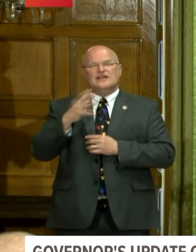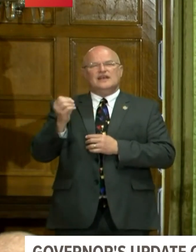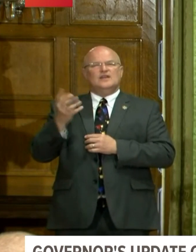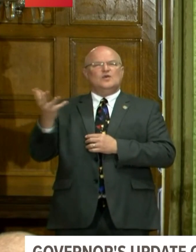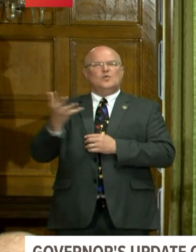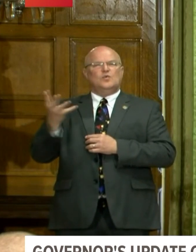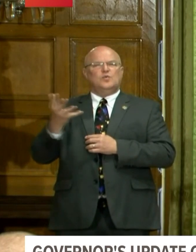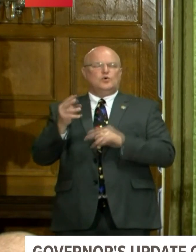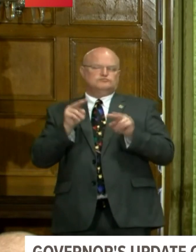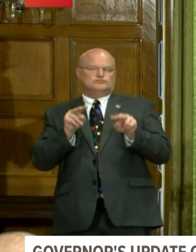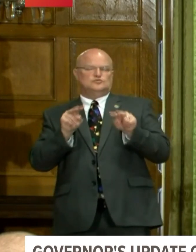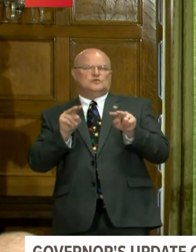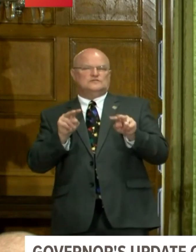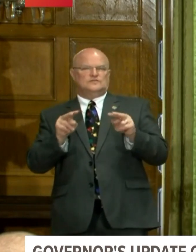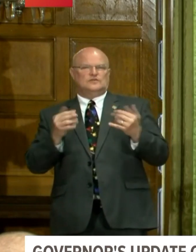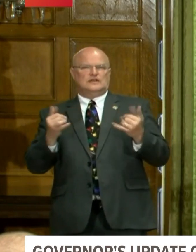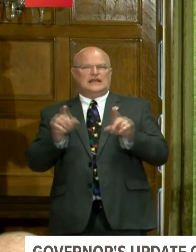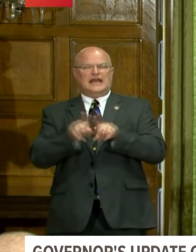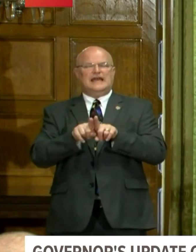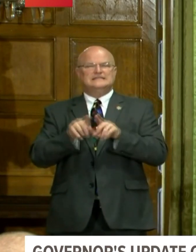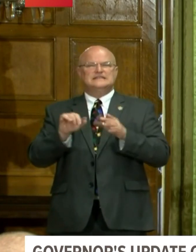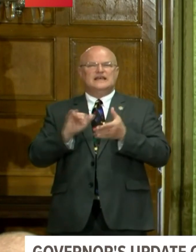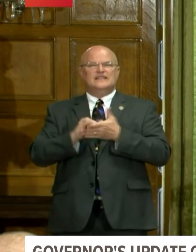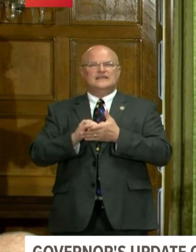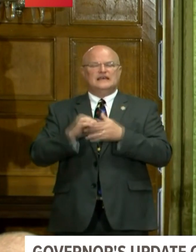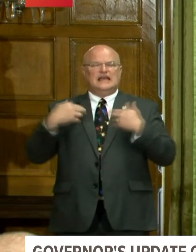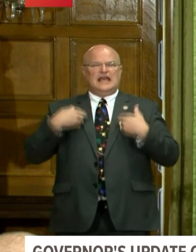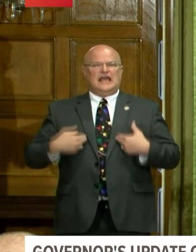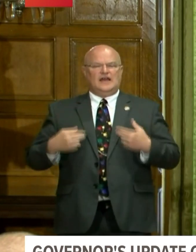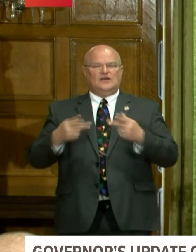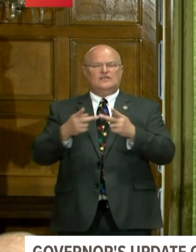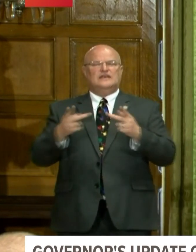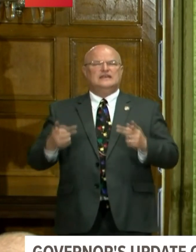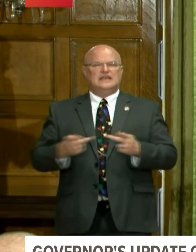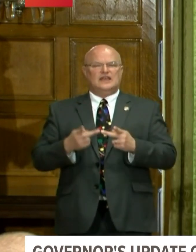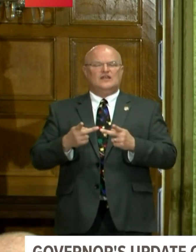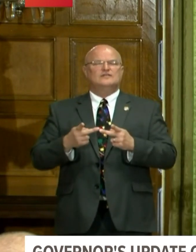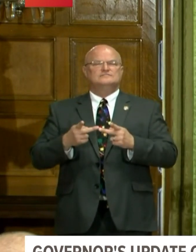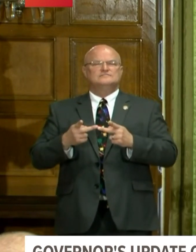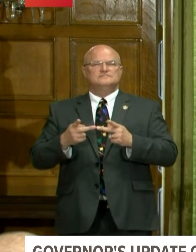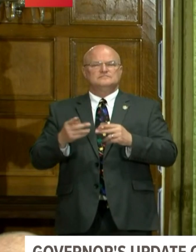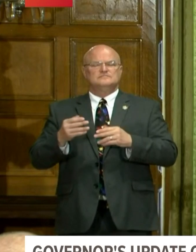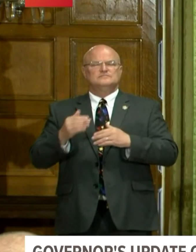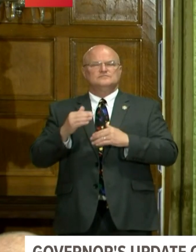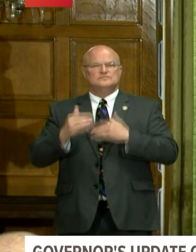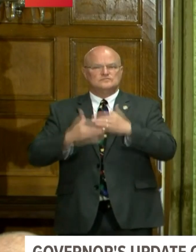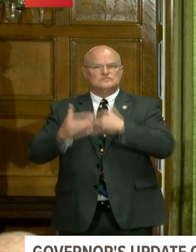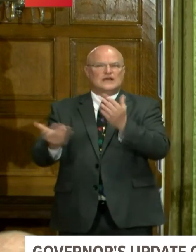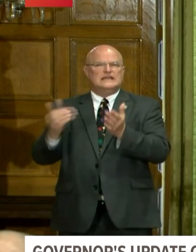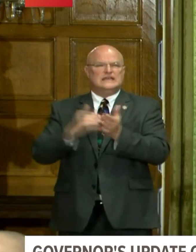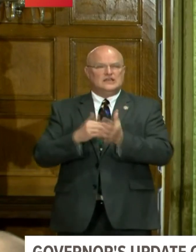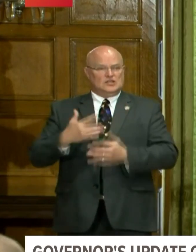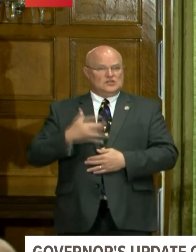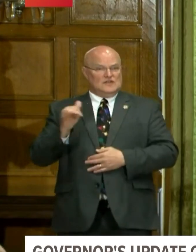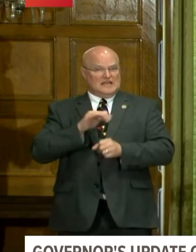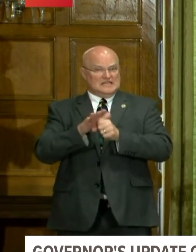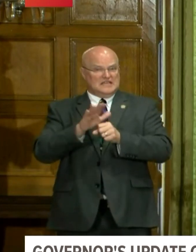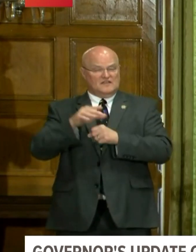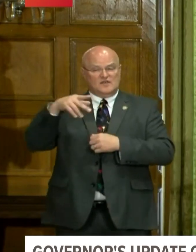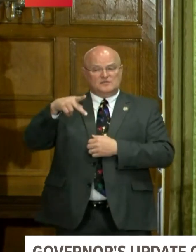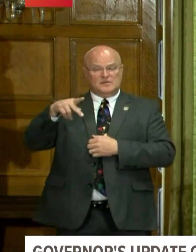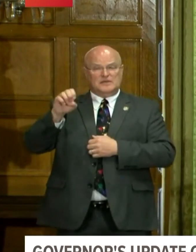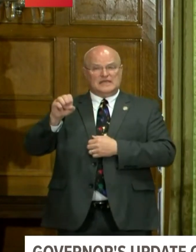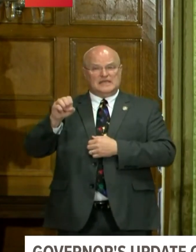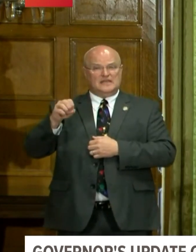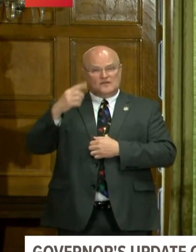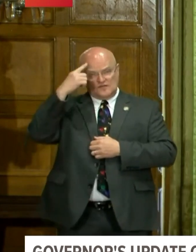and what are you watching for as these healthcare facilities ramp up again? Do you feel like there's enough PPE out